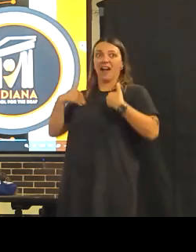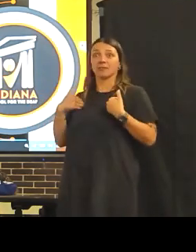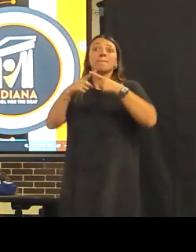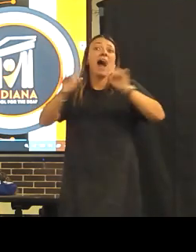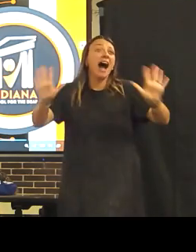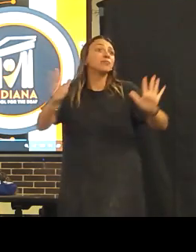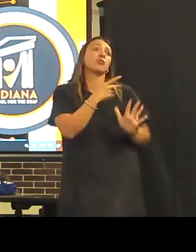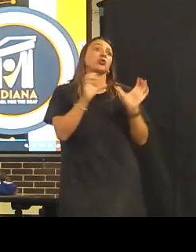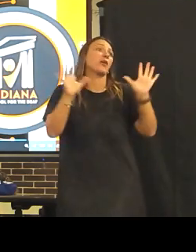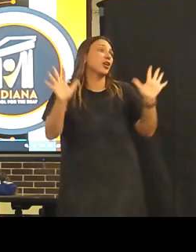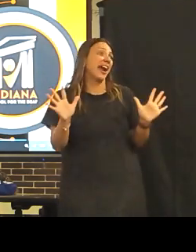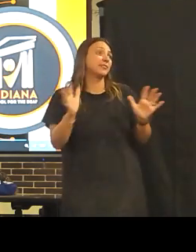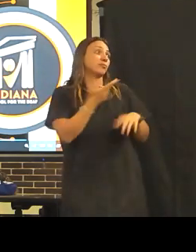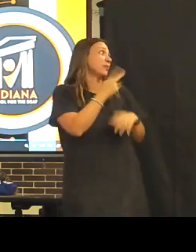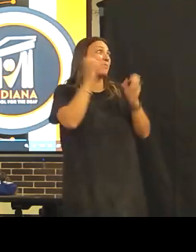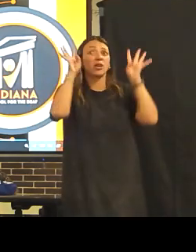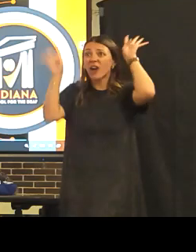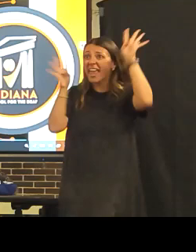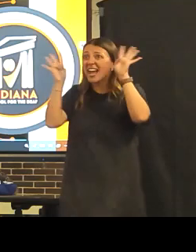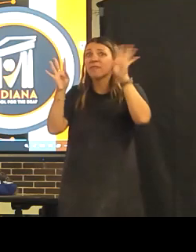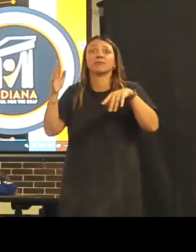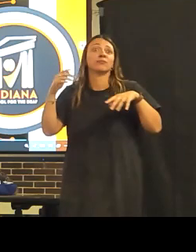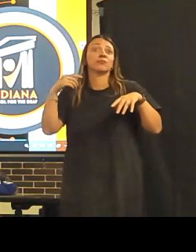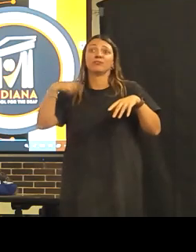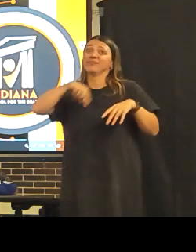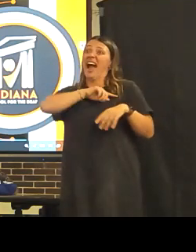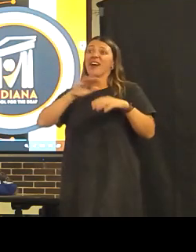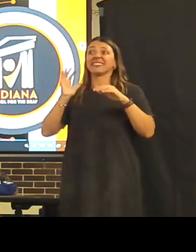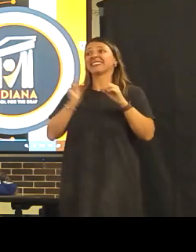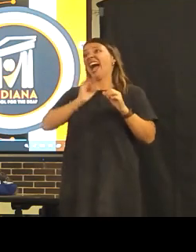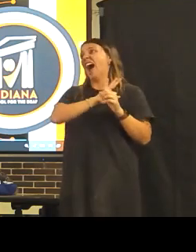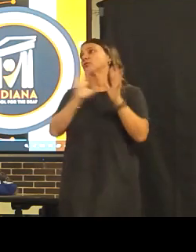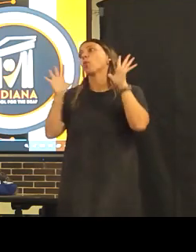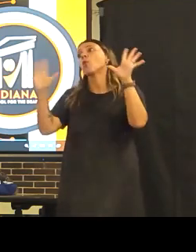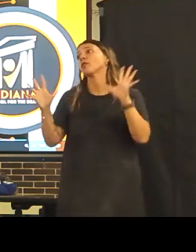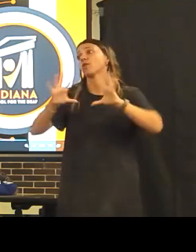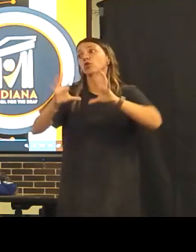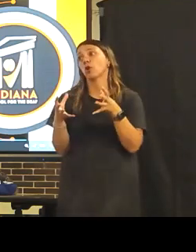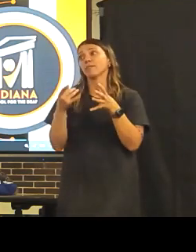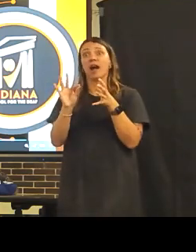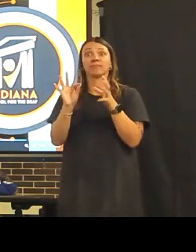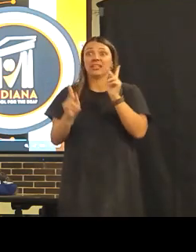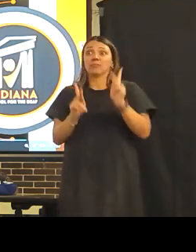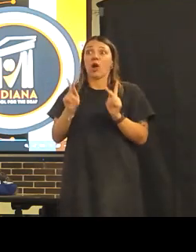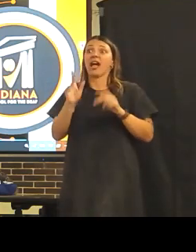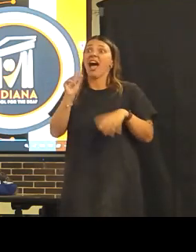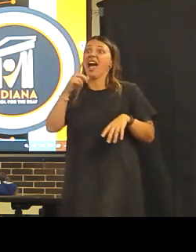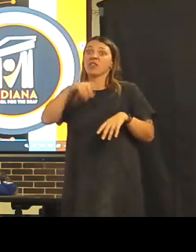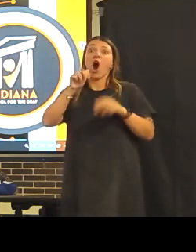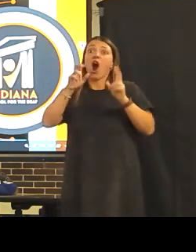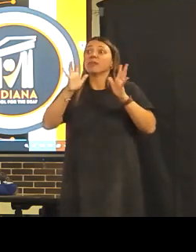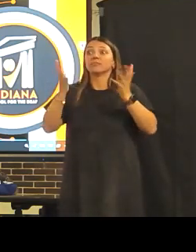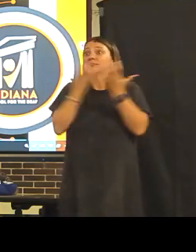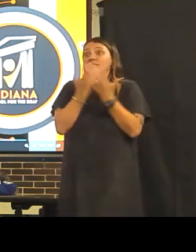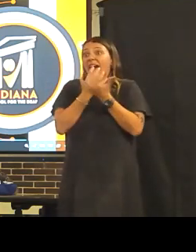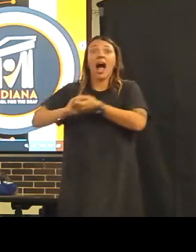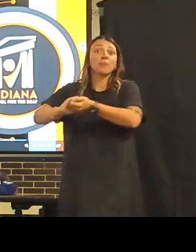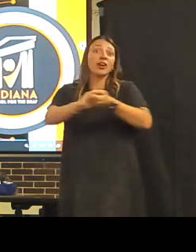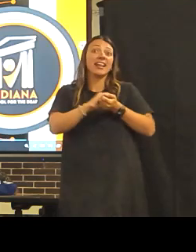impacting our supports for our teachers. But we're doing great so far. We're being creative. We're thinking out of the box. And we have a wonderful group of